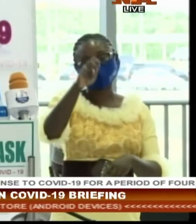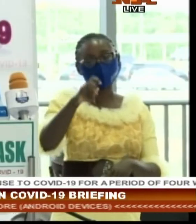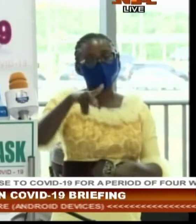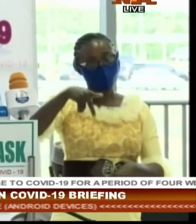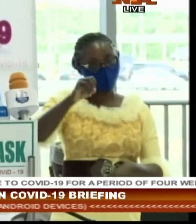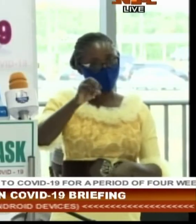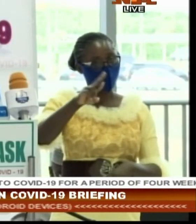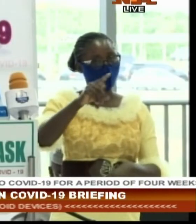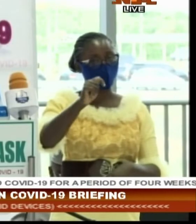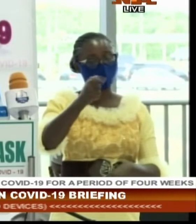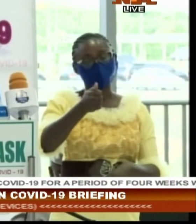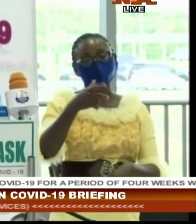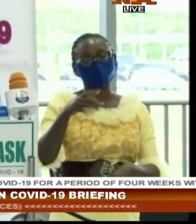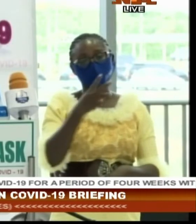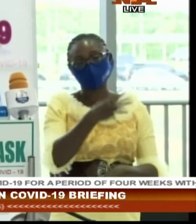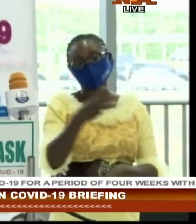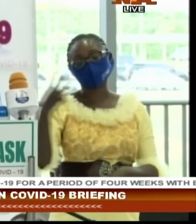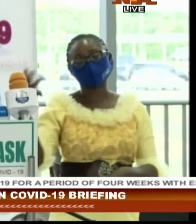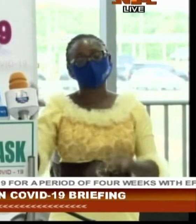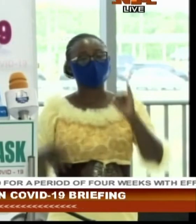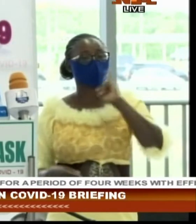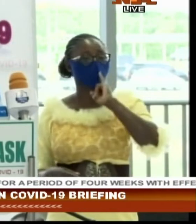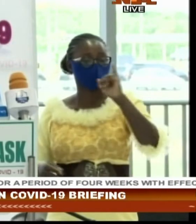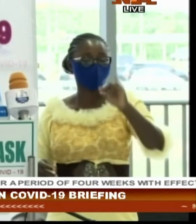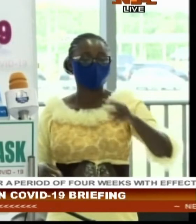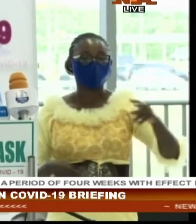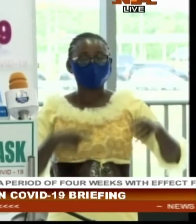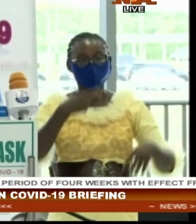and the website is